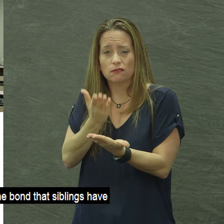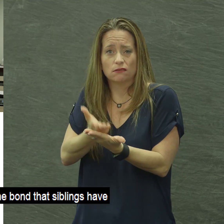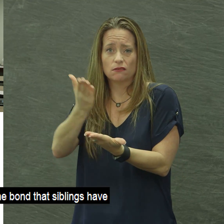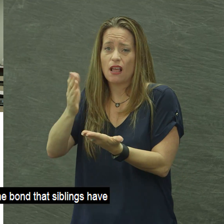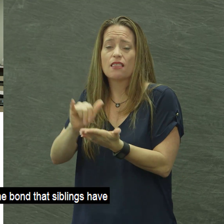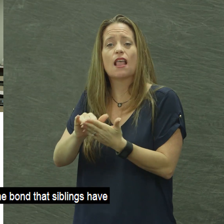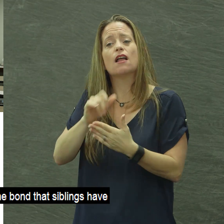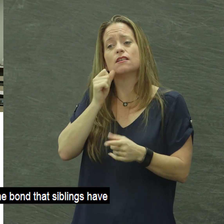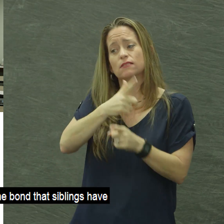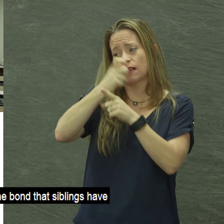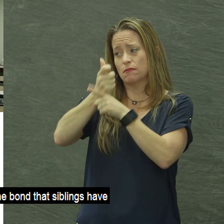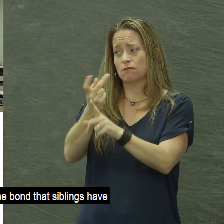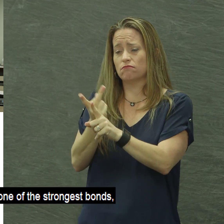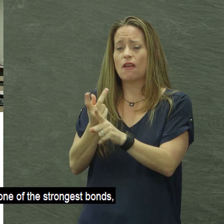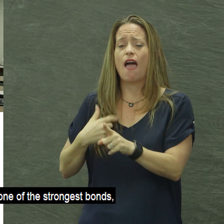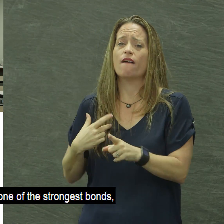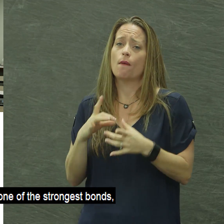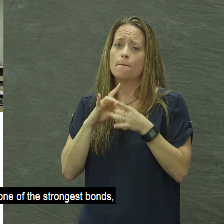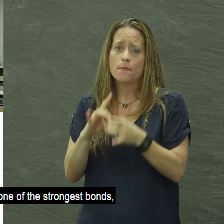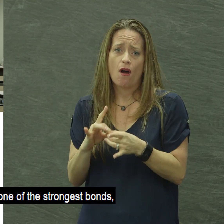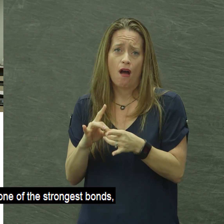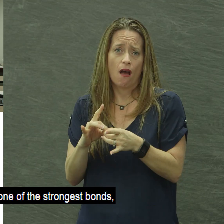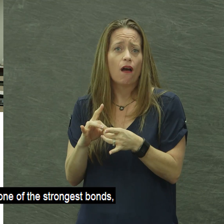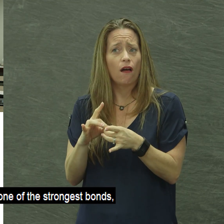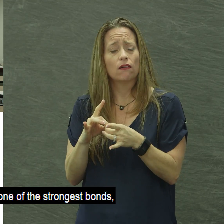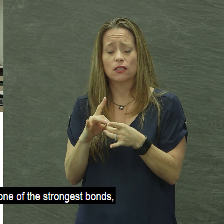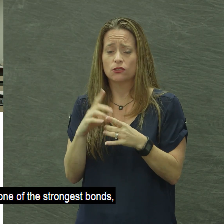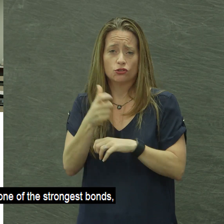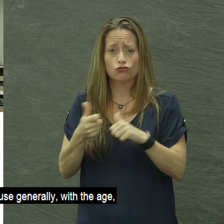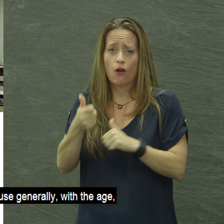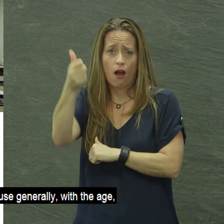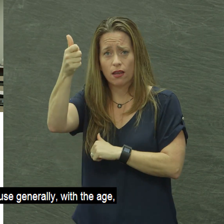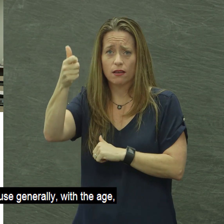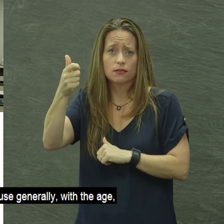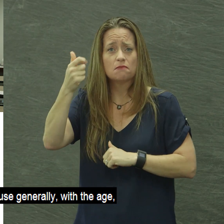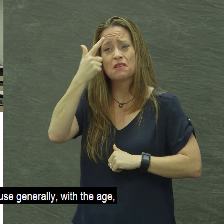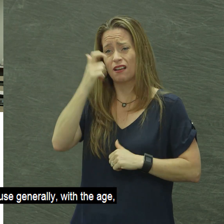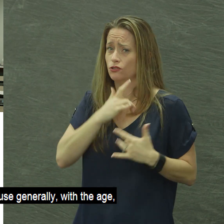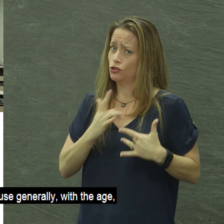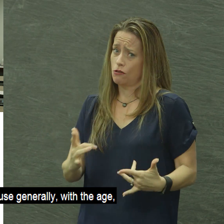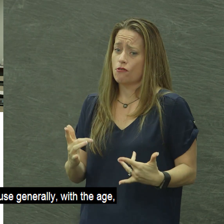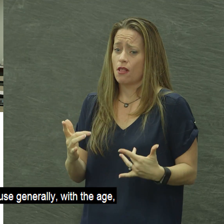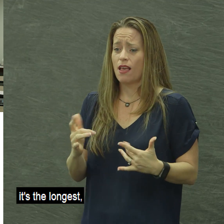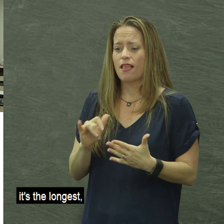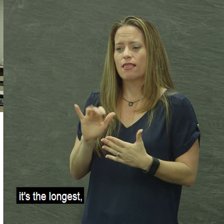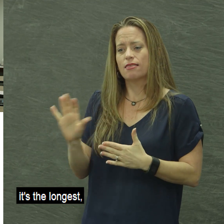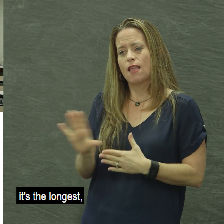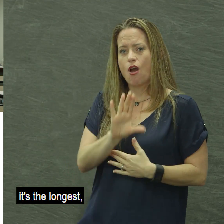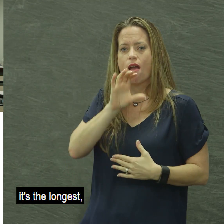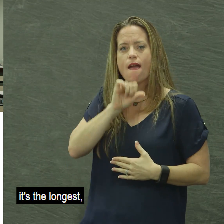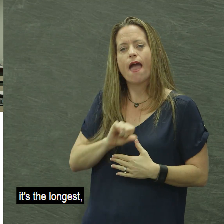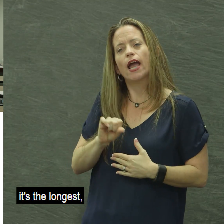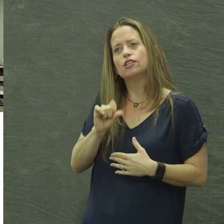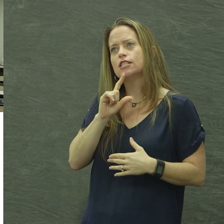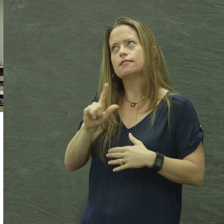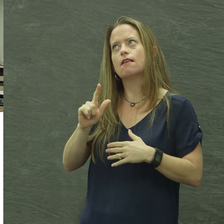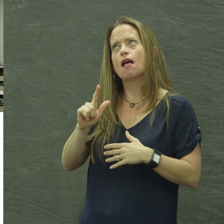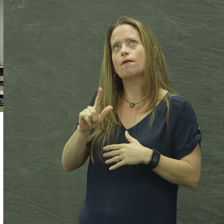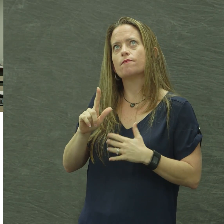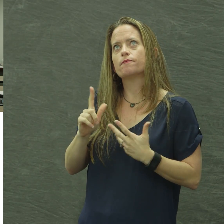the bond that siblings have is one of the strongest bonds, because generally with the age, it's the